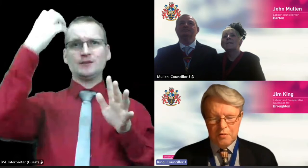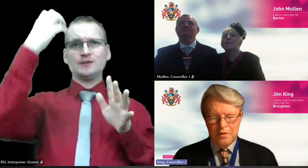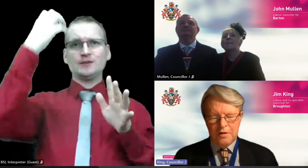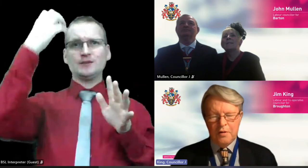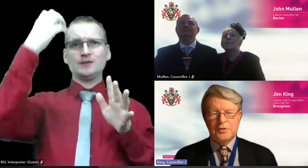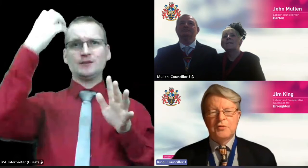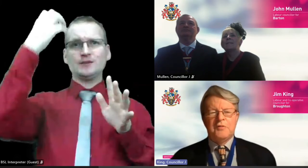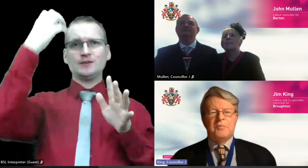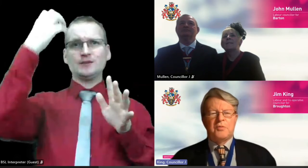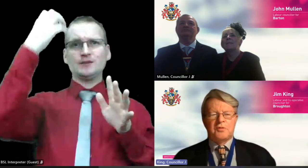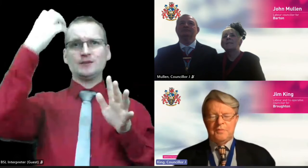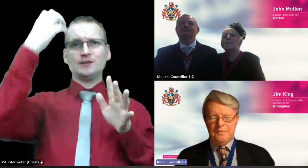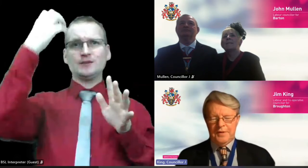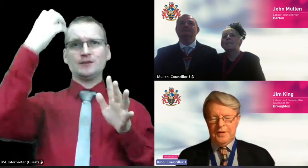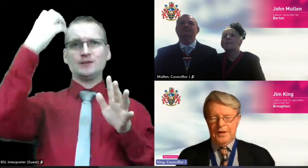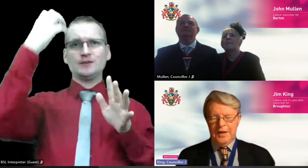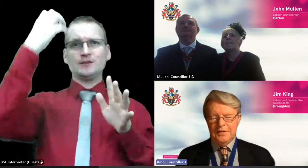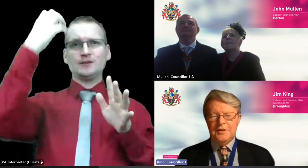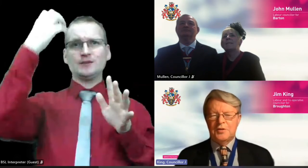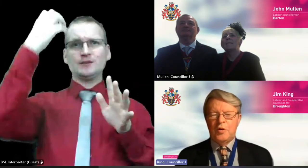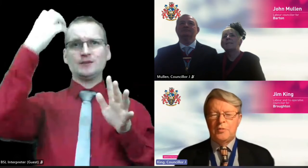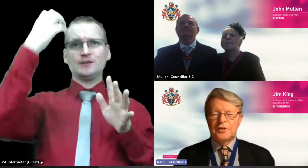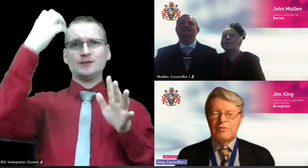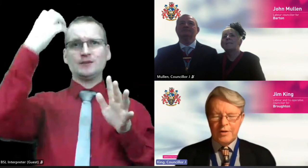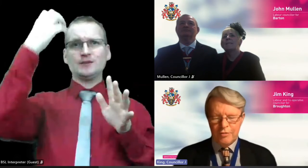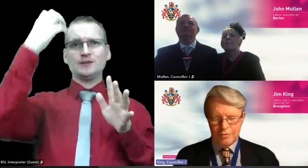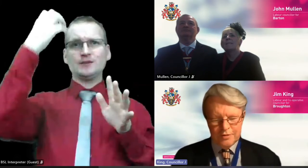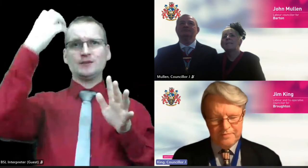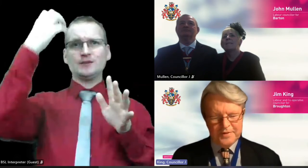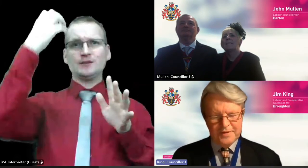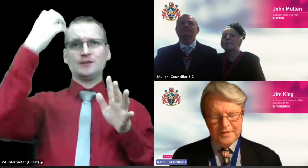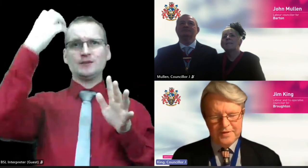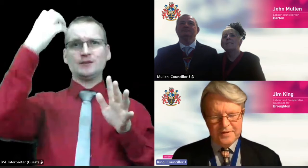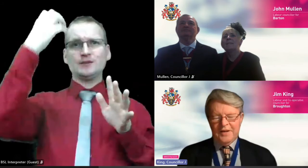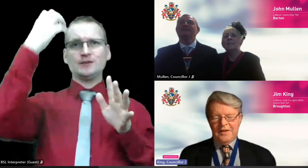ago, also live in Broughton. Is this almost a record?